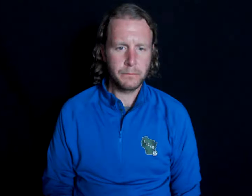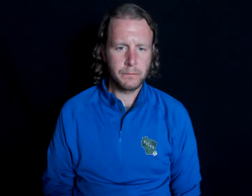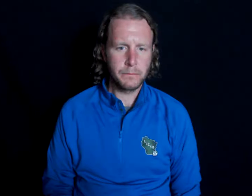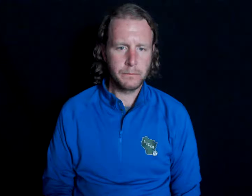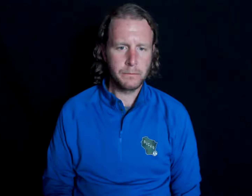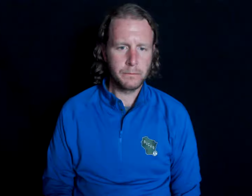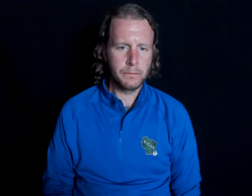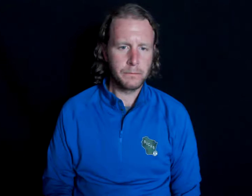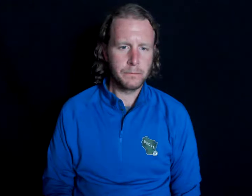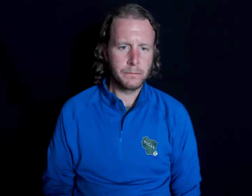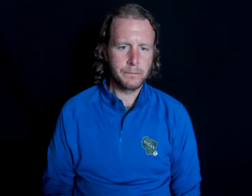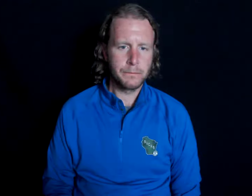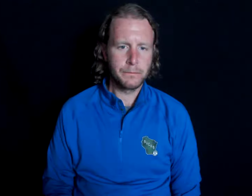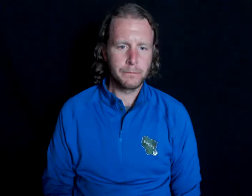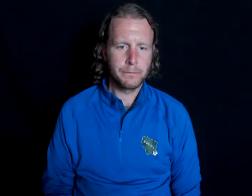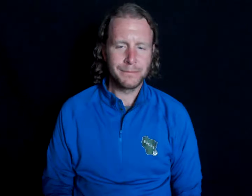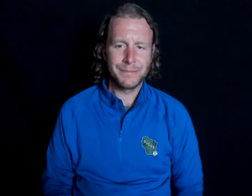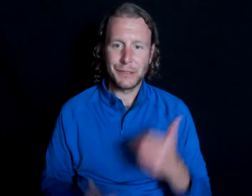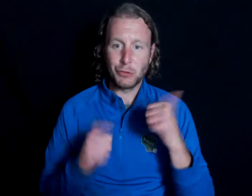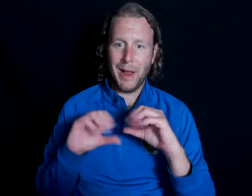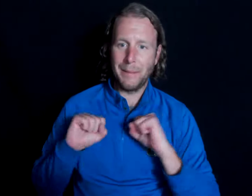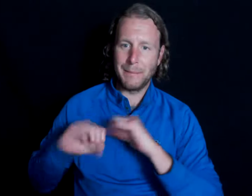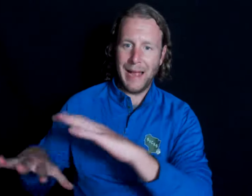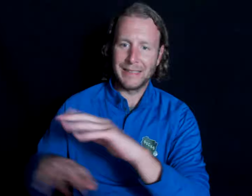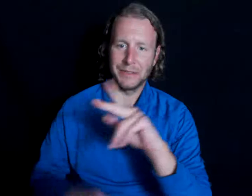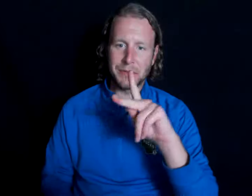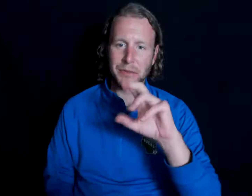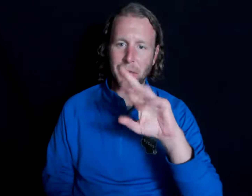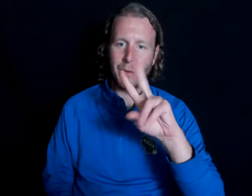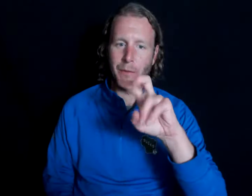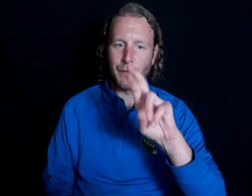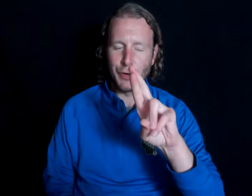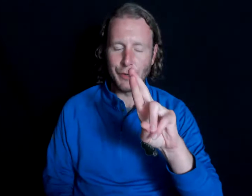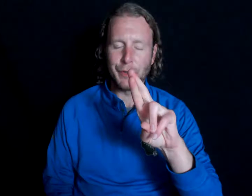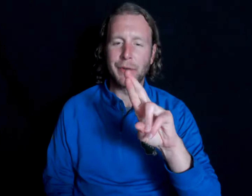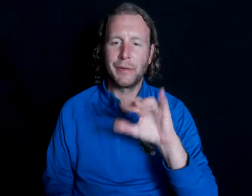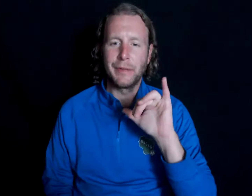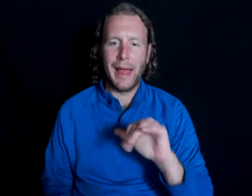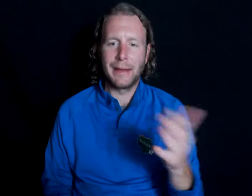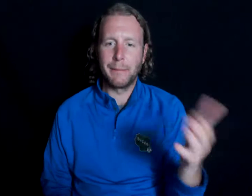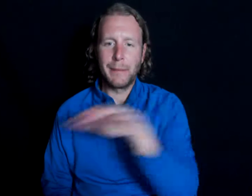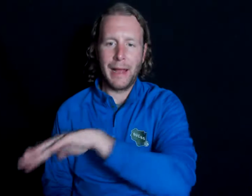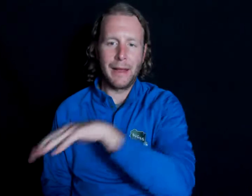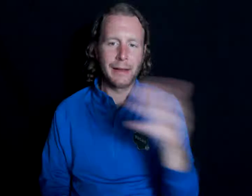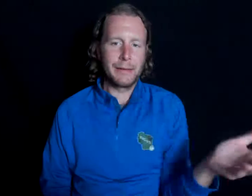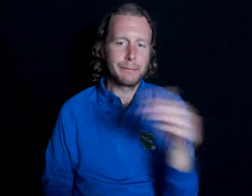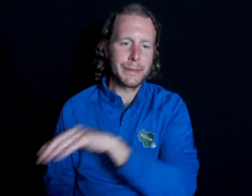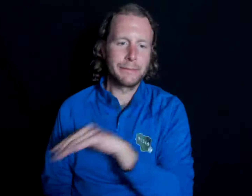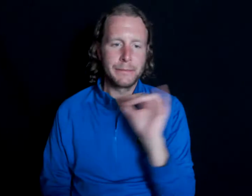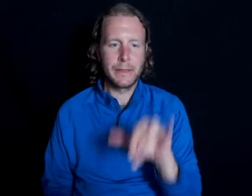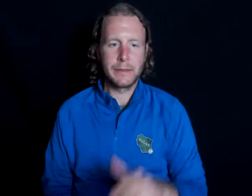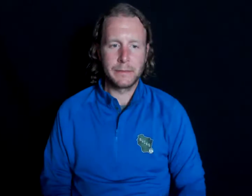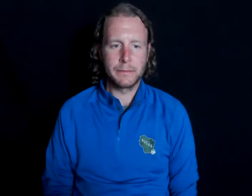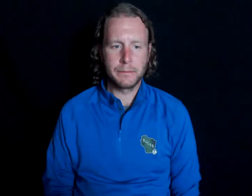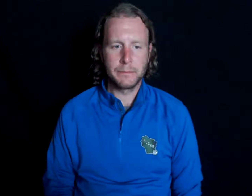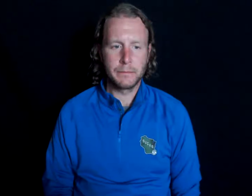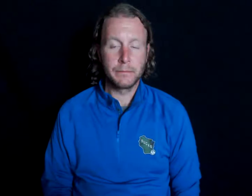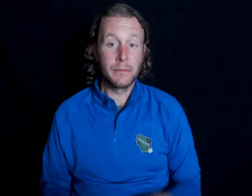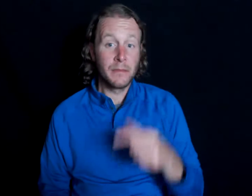Bledsoe tried to hit Korver. And that's going to be a backcourt violation. Giannis Antetokounmpo has 24 points,